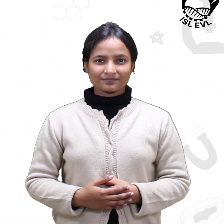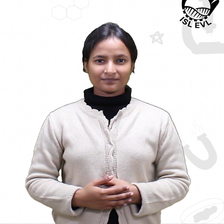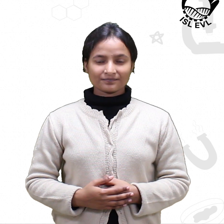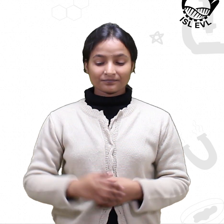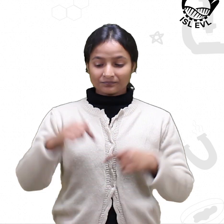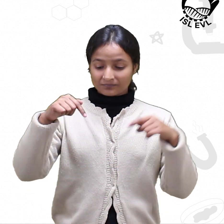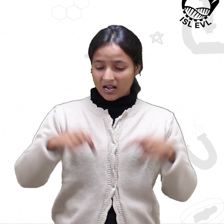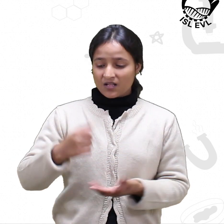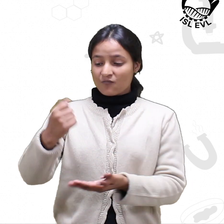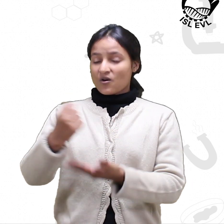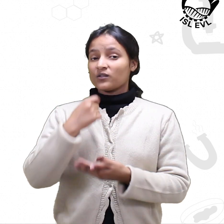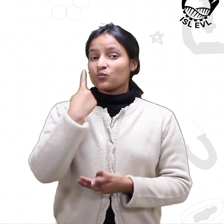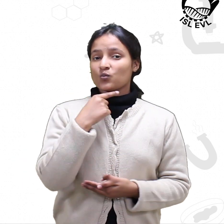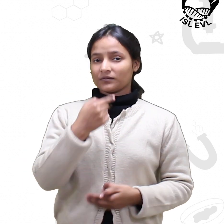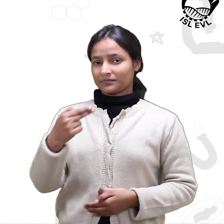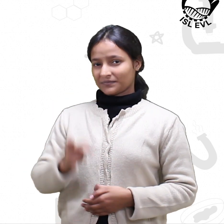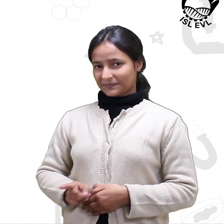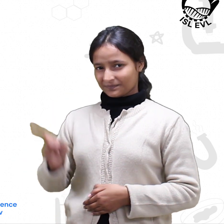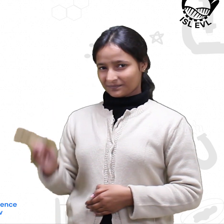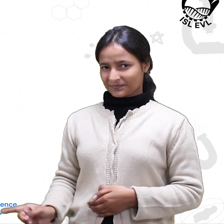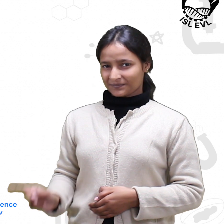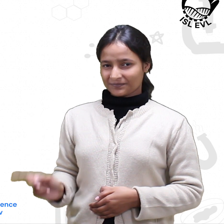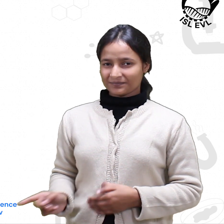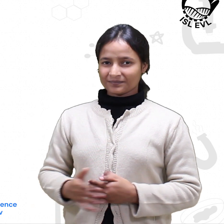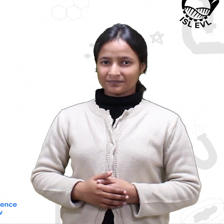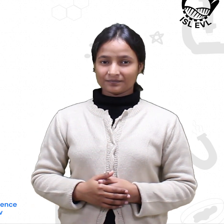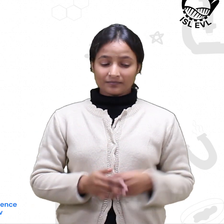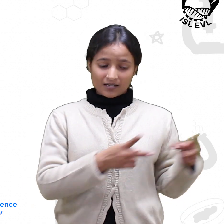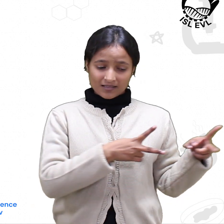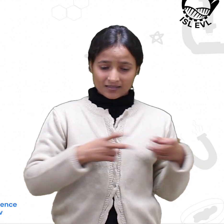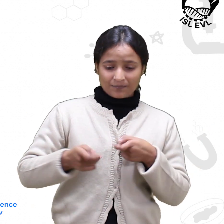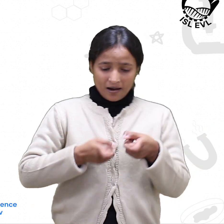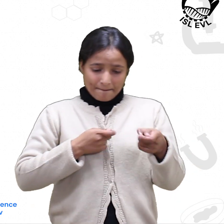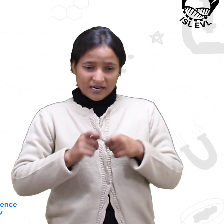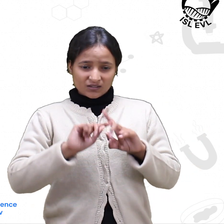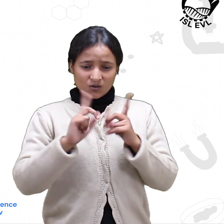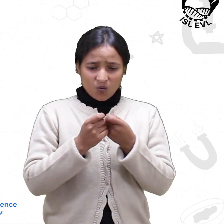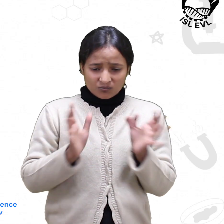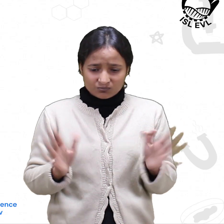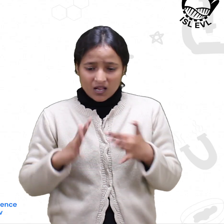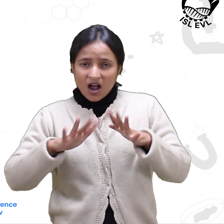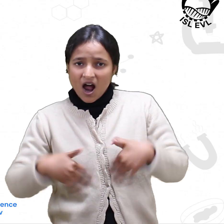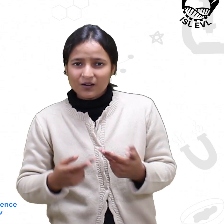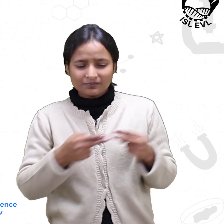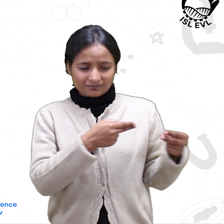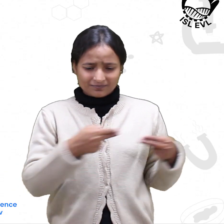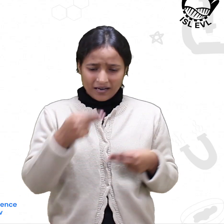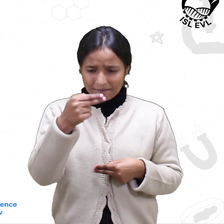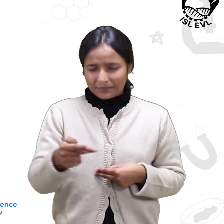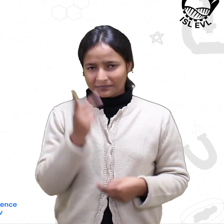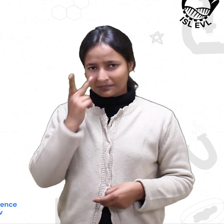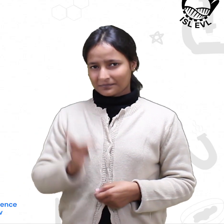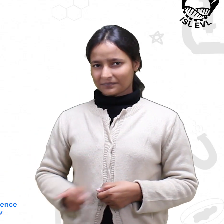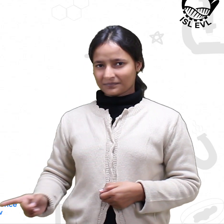updates. Link in the show notes. India Asks Why is funded by the India Bioscience Extension Grant. Shweta and Hegde and Ruchi